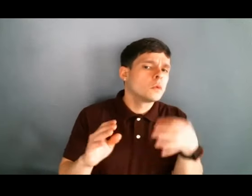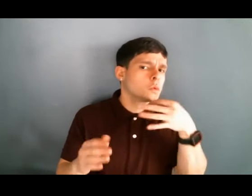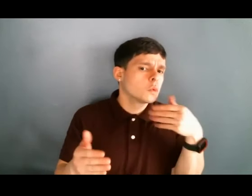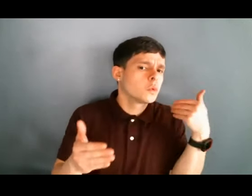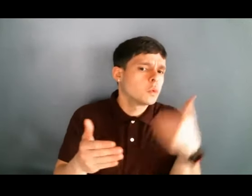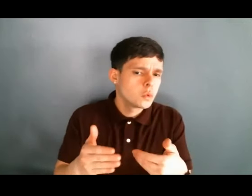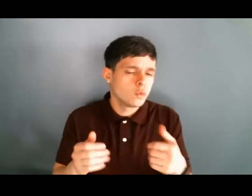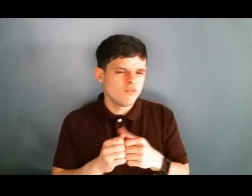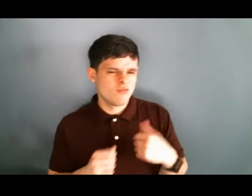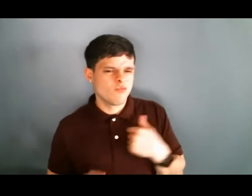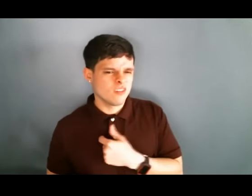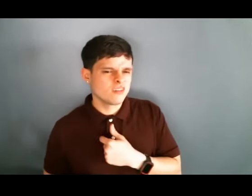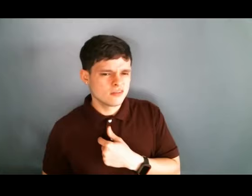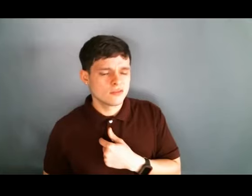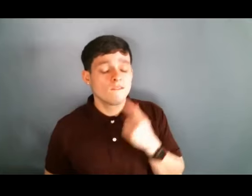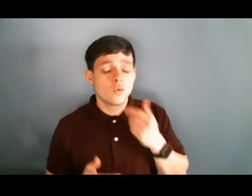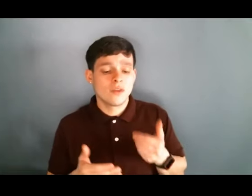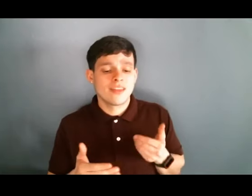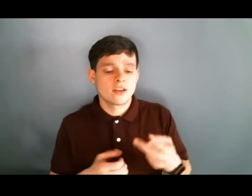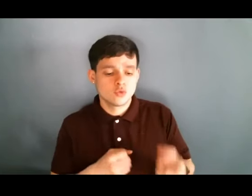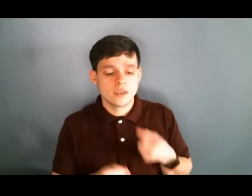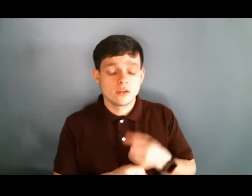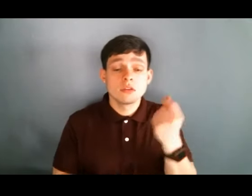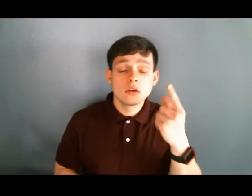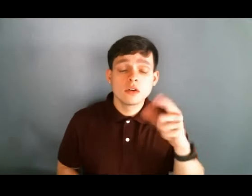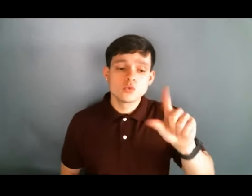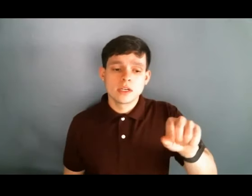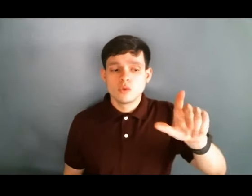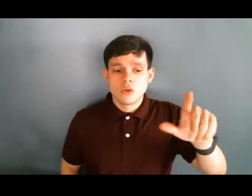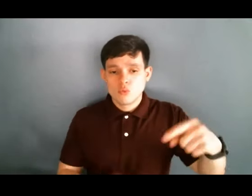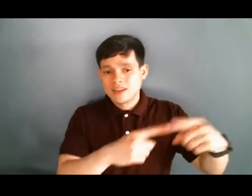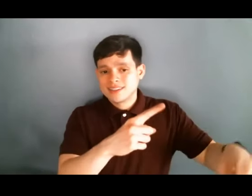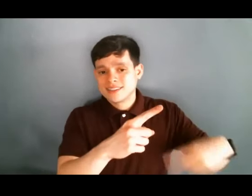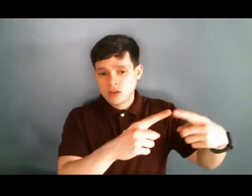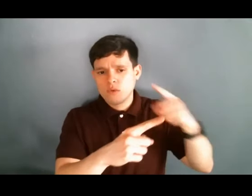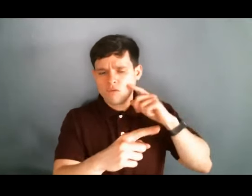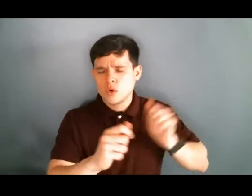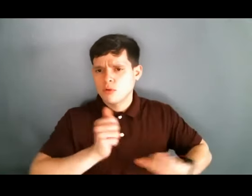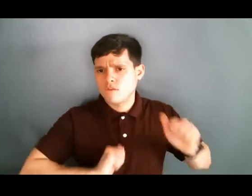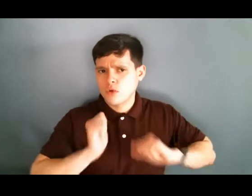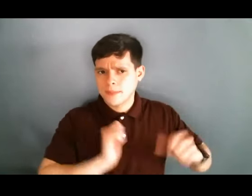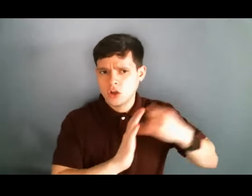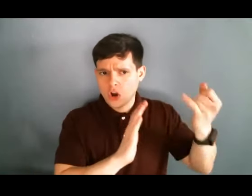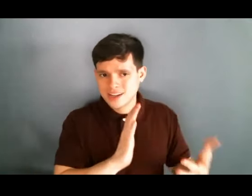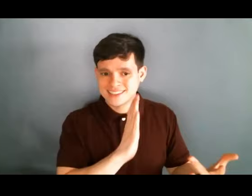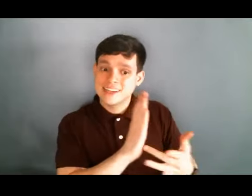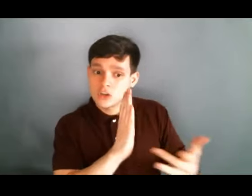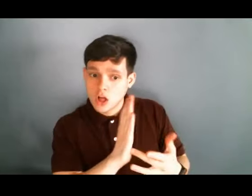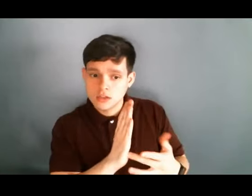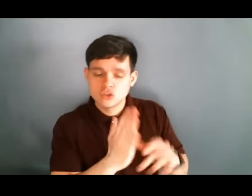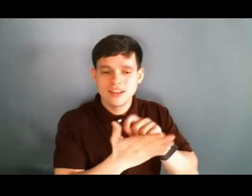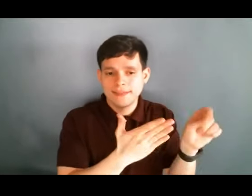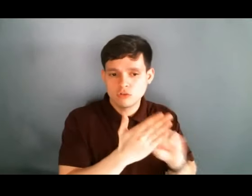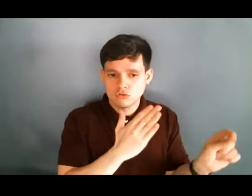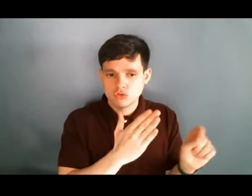Creative Capital for the next 2 years. The 2023 cycle, which is open to performing artists, technology artists, and literature artists,